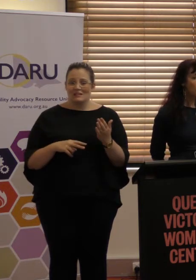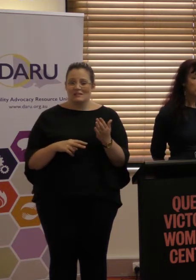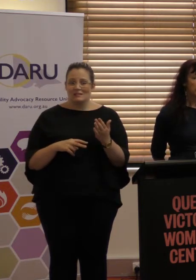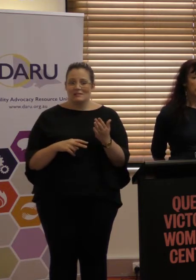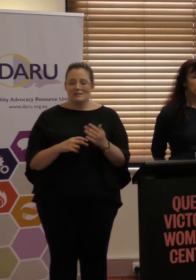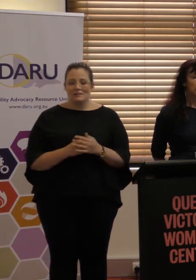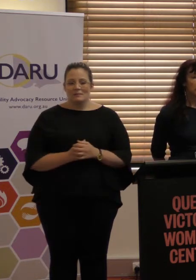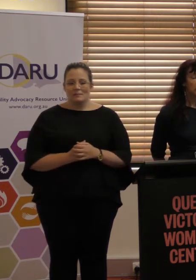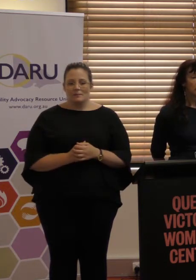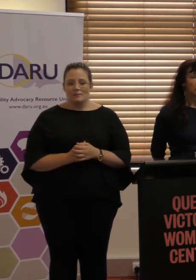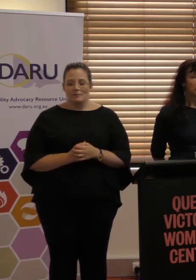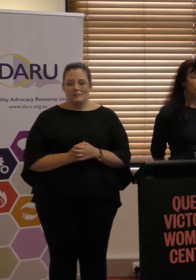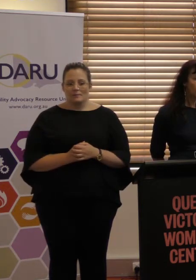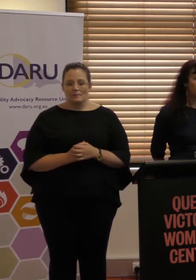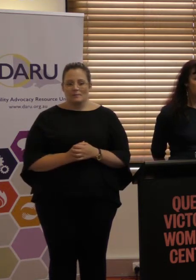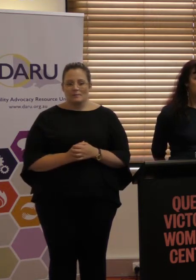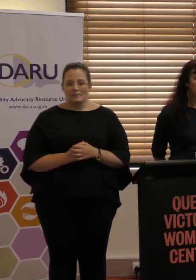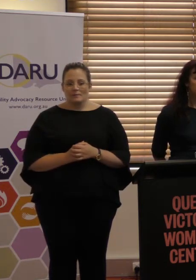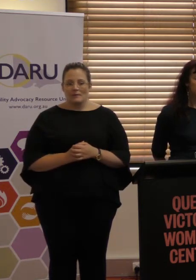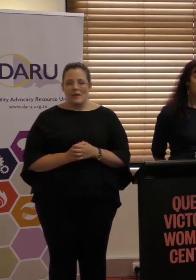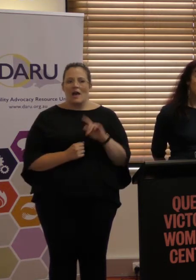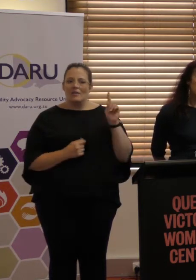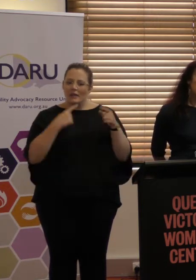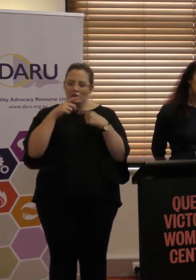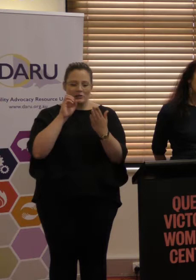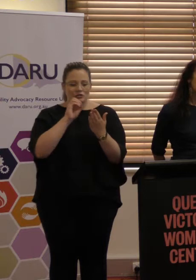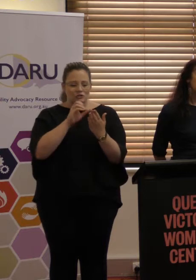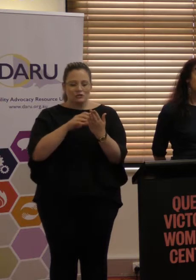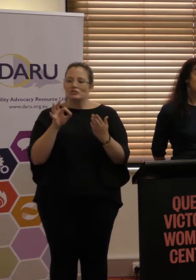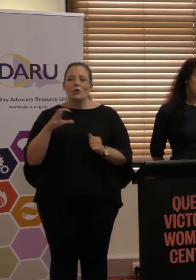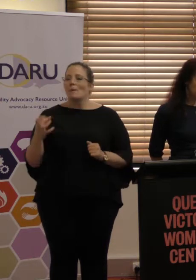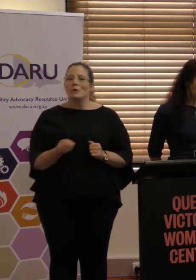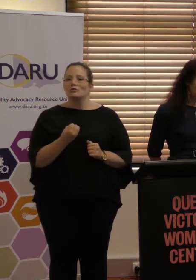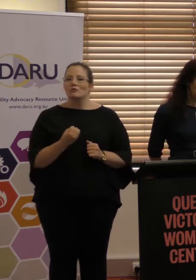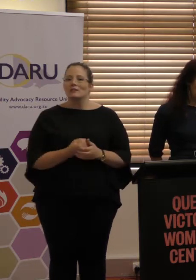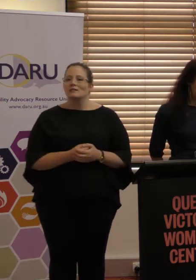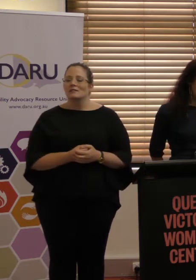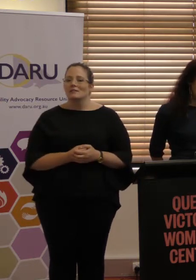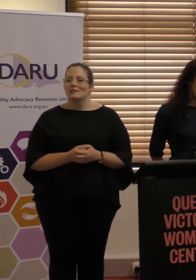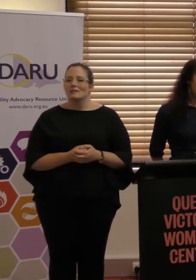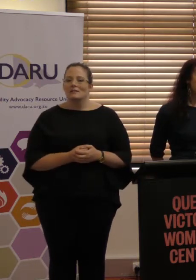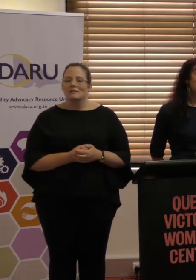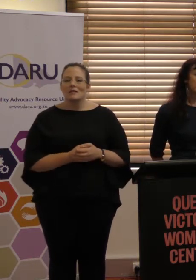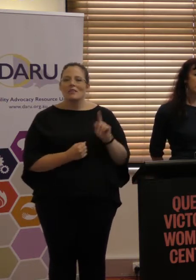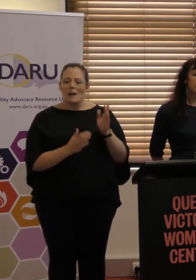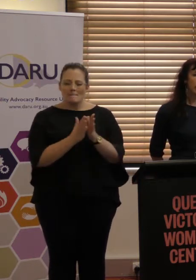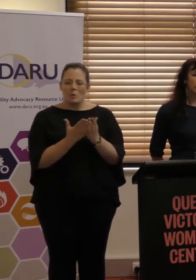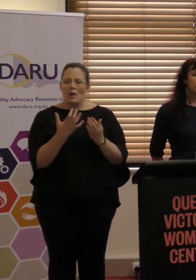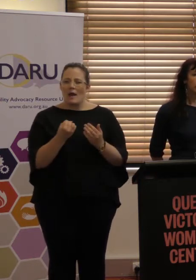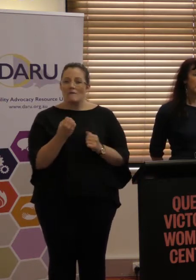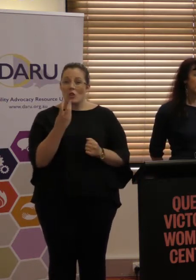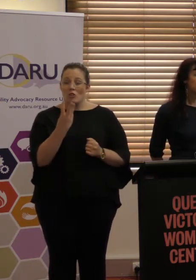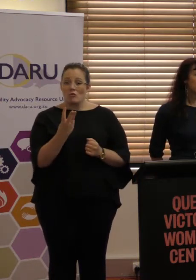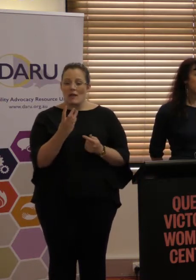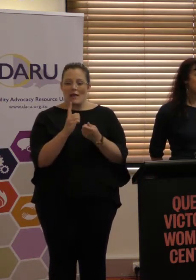it's mostly not compulsory. So in the booklet itself, I think there are about 3 things that are